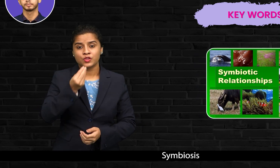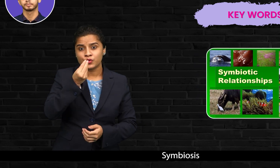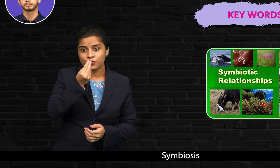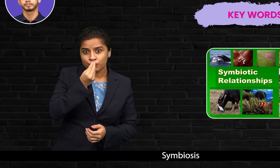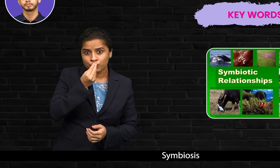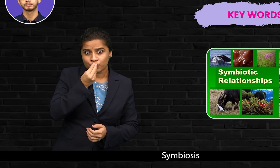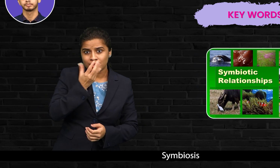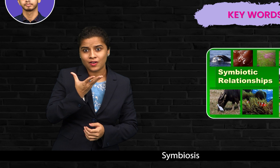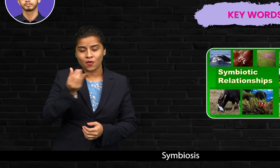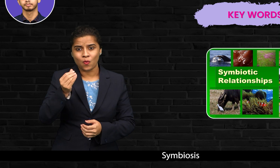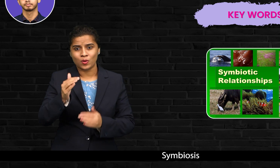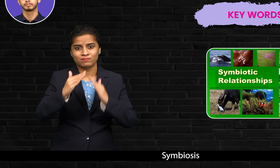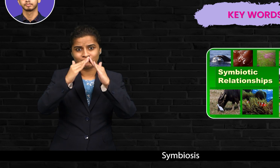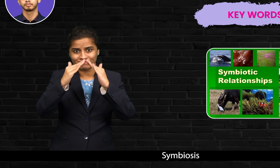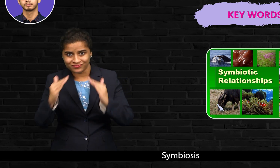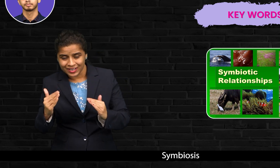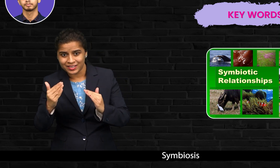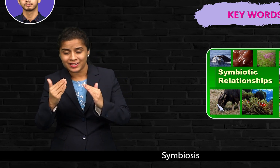symbiosis,